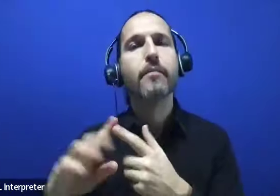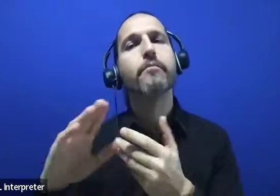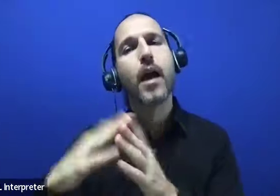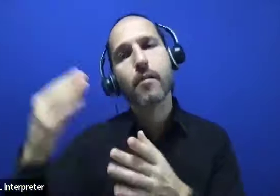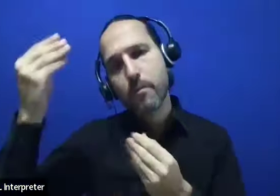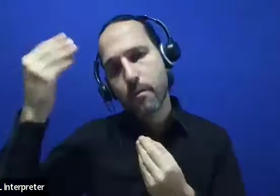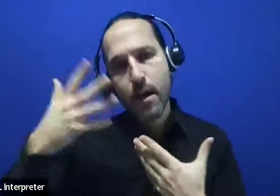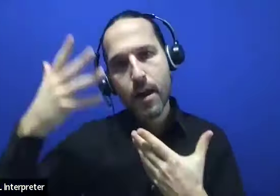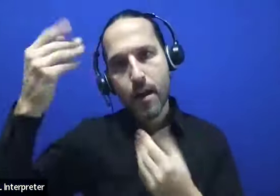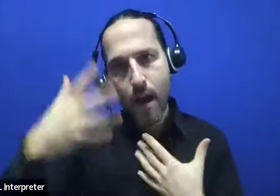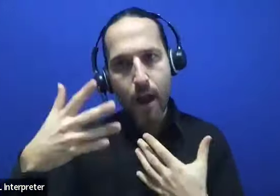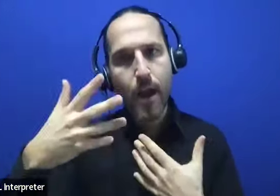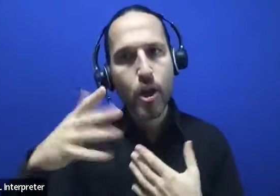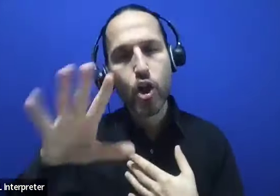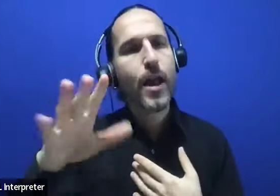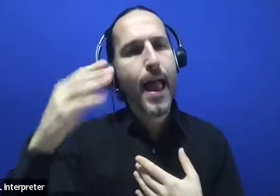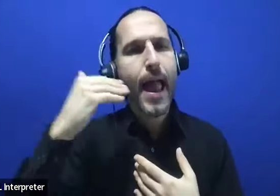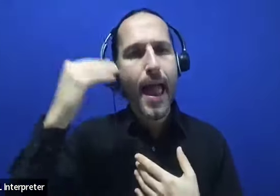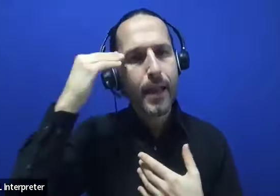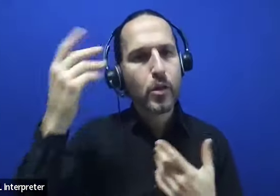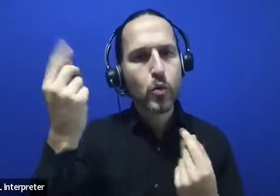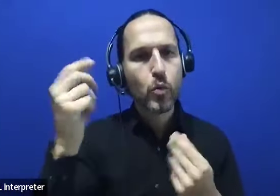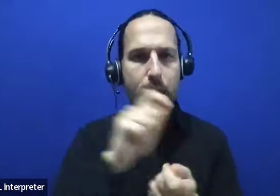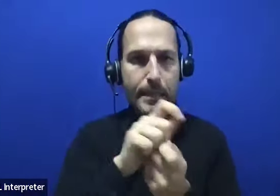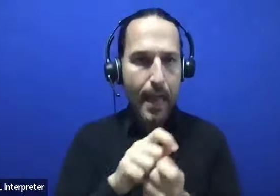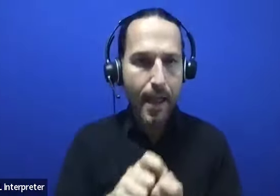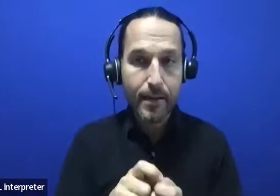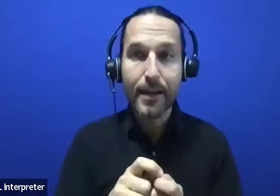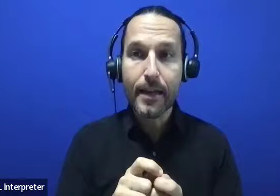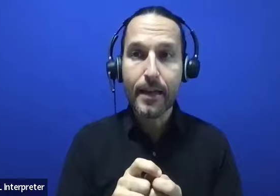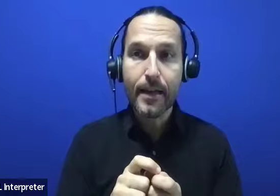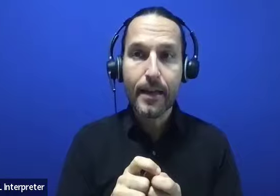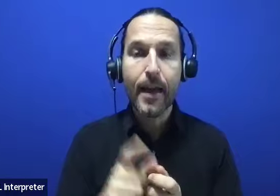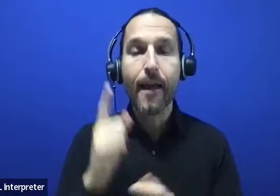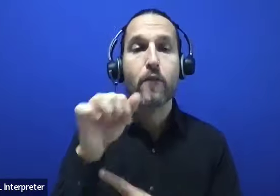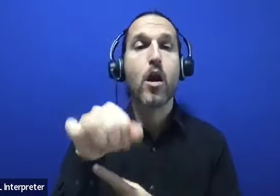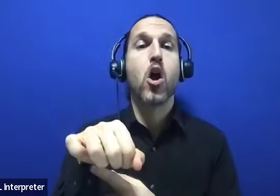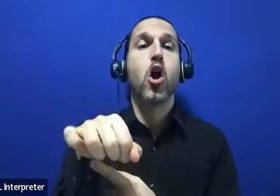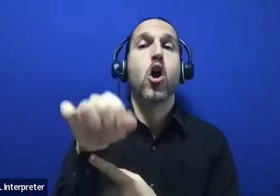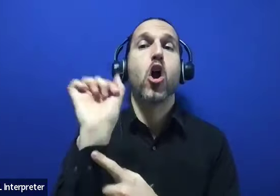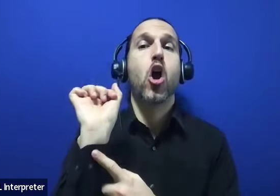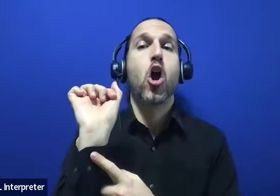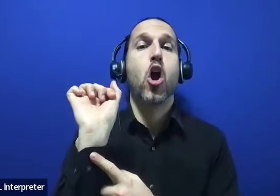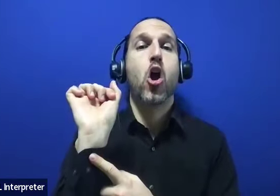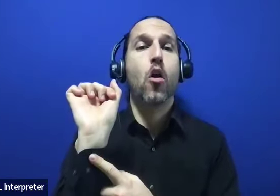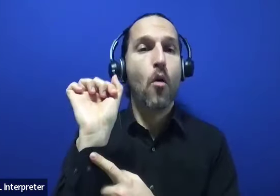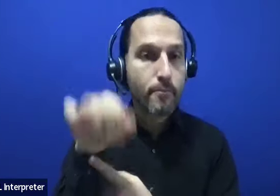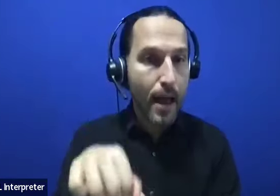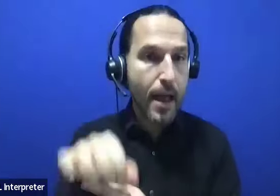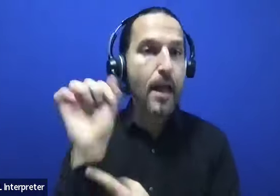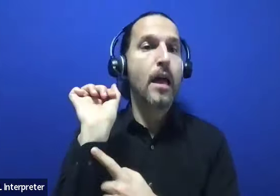you know what your head is doing. If you're going up or if you're going back and